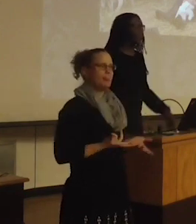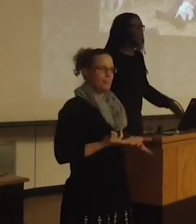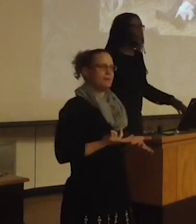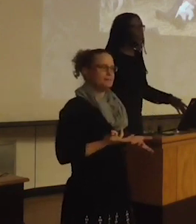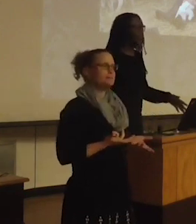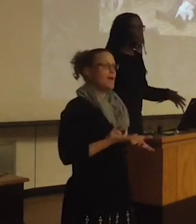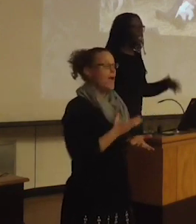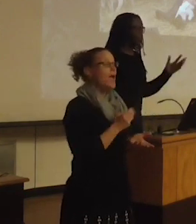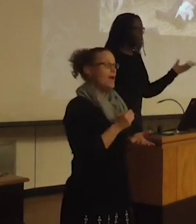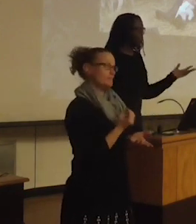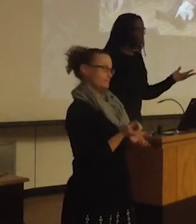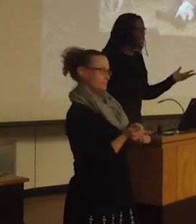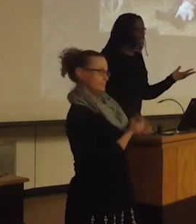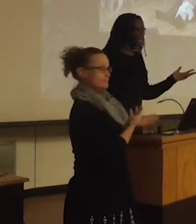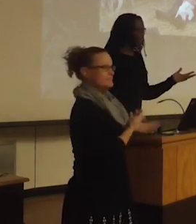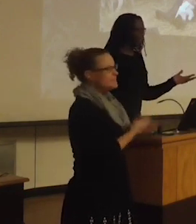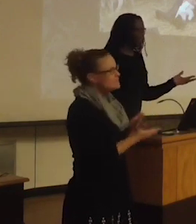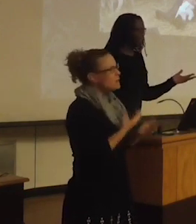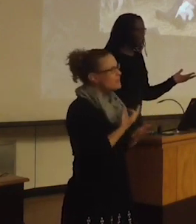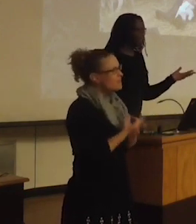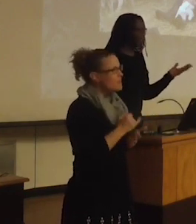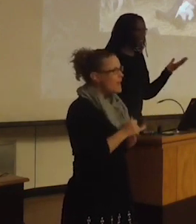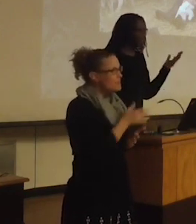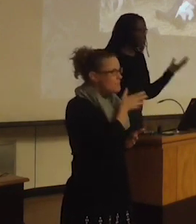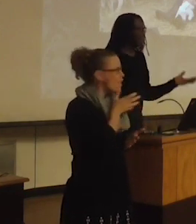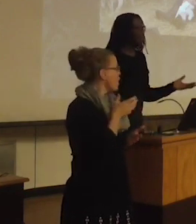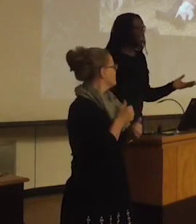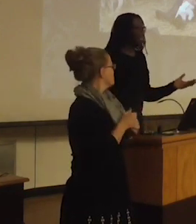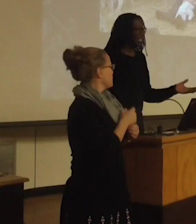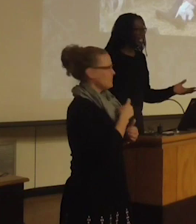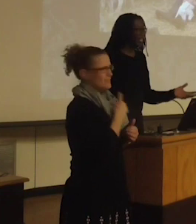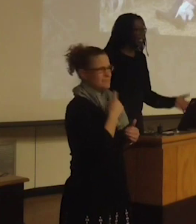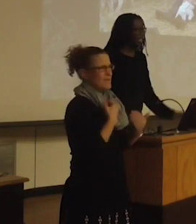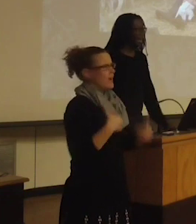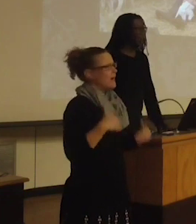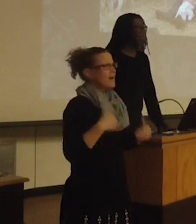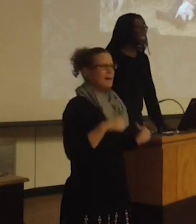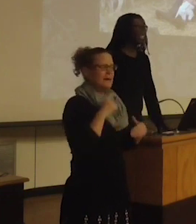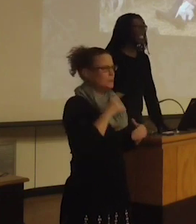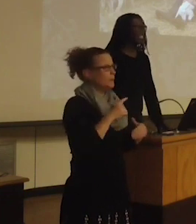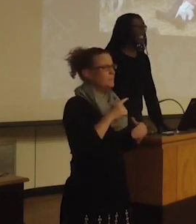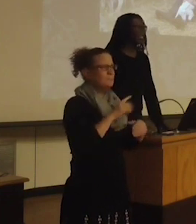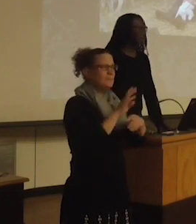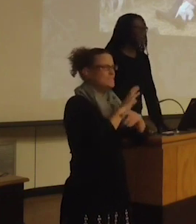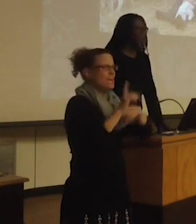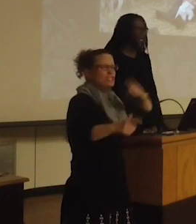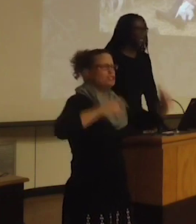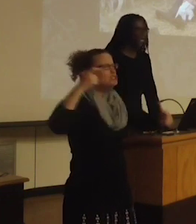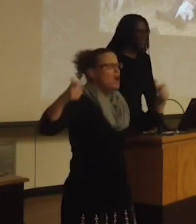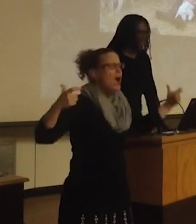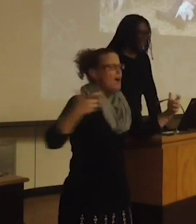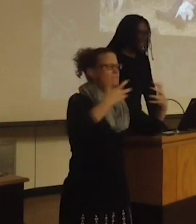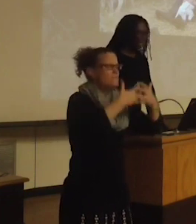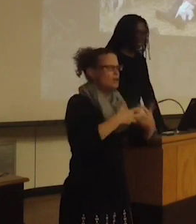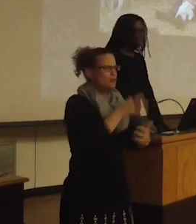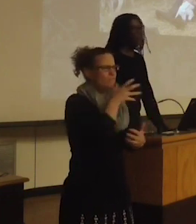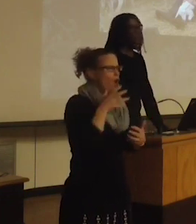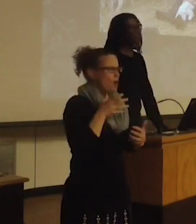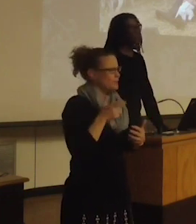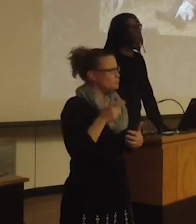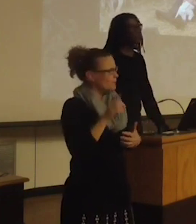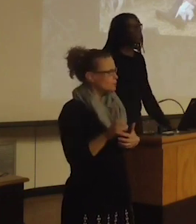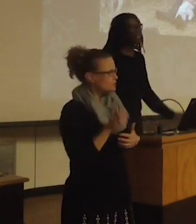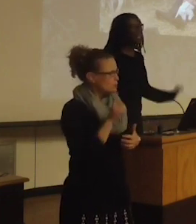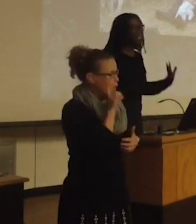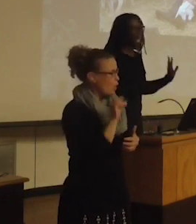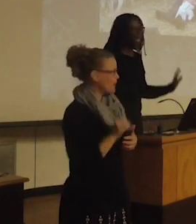the American farmer, despite the fact that, like, farms are these incredibly industrious operations in the 21st century, like, the